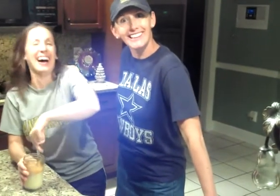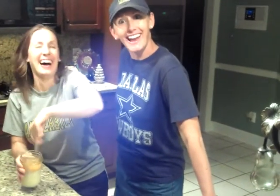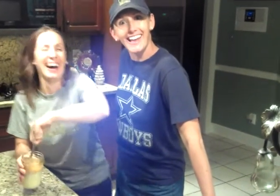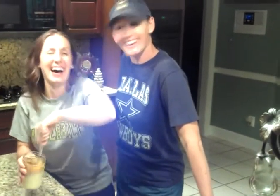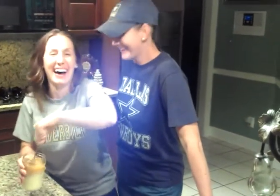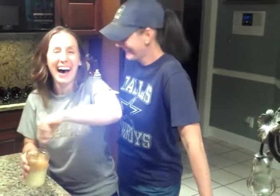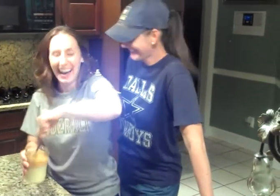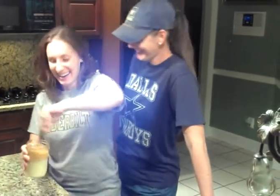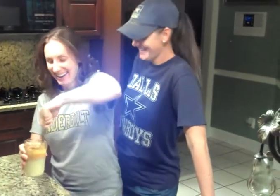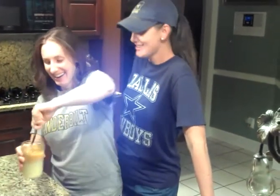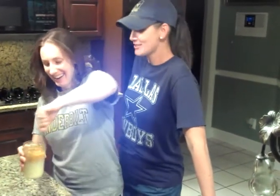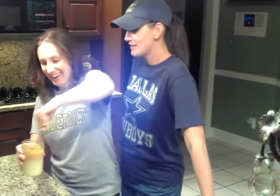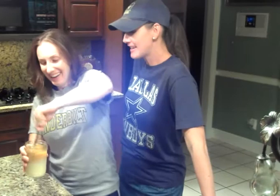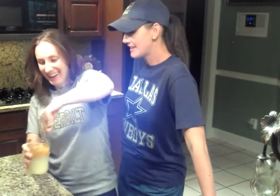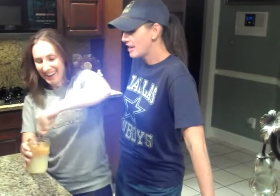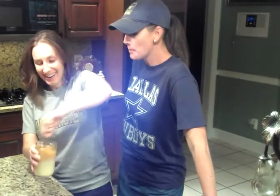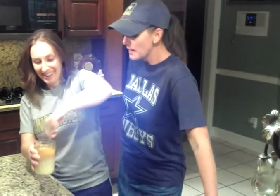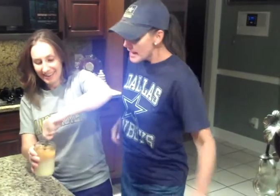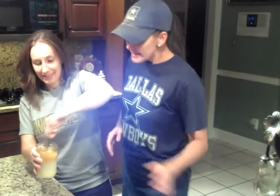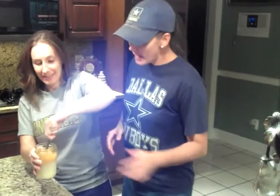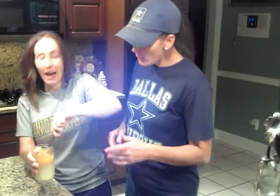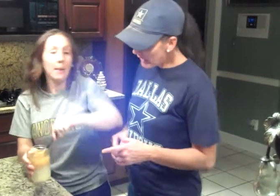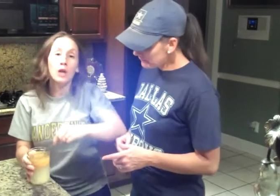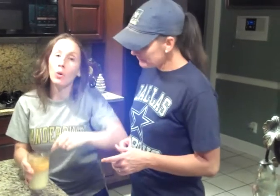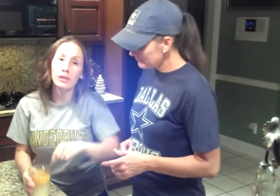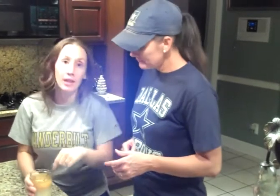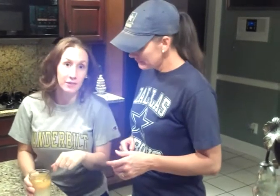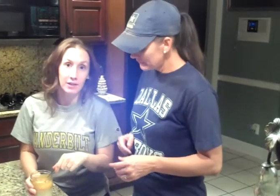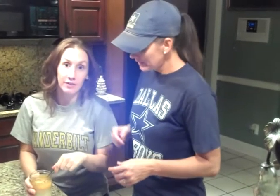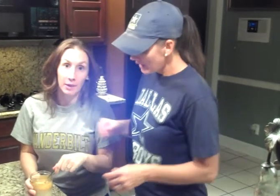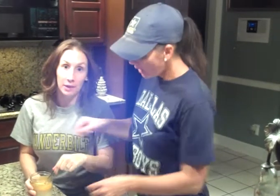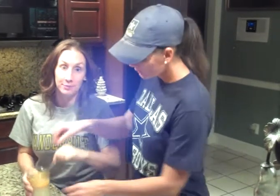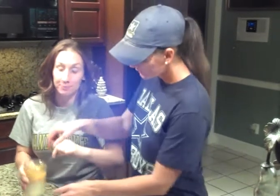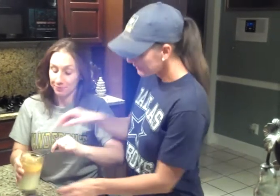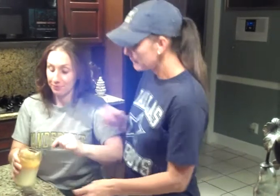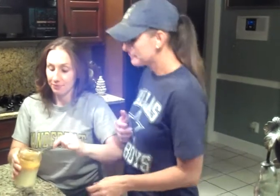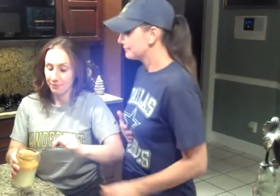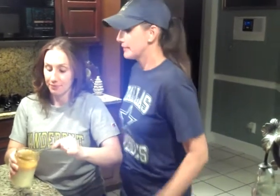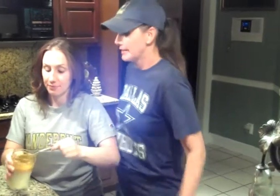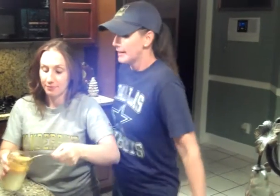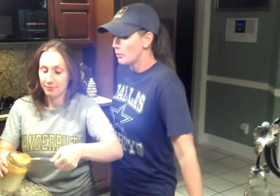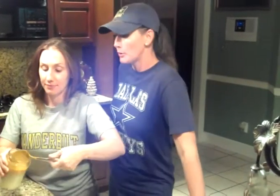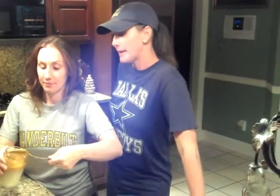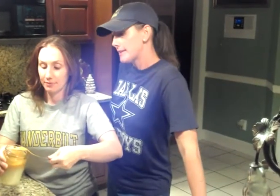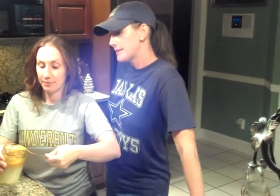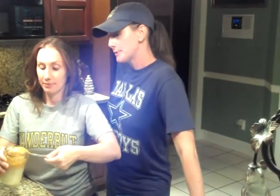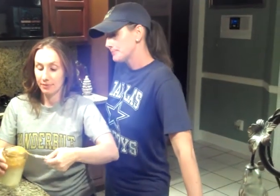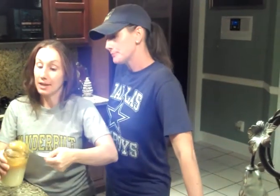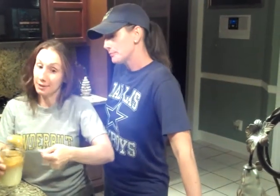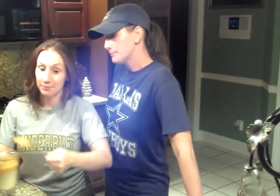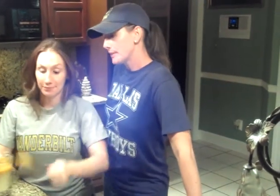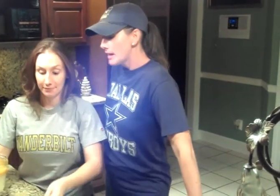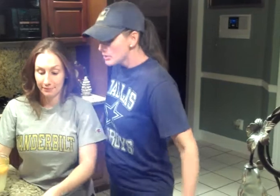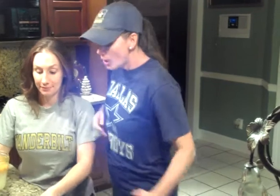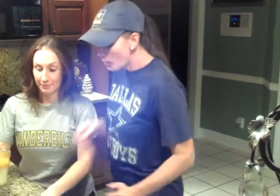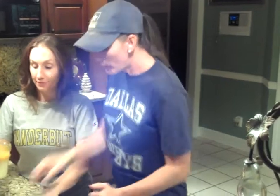that. She's gonna let it go. Now, I'm the only lefty in the family. Only redhead too. Yep. So, well, you're